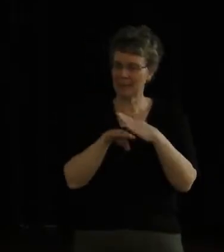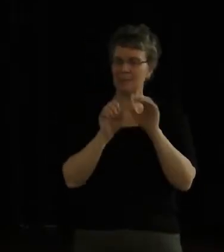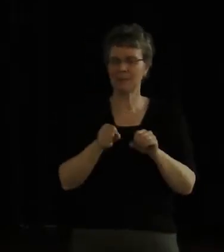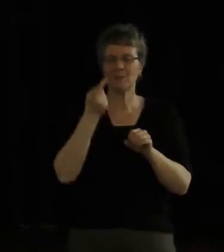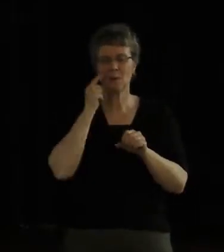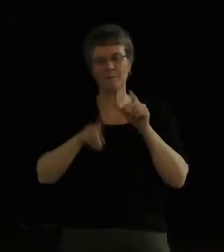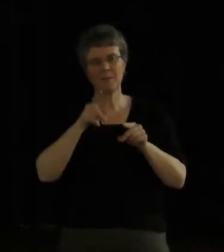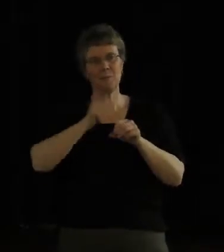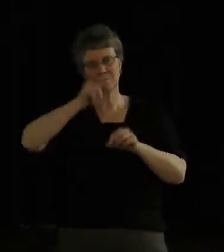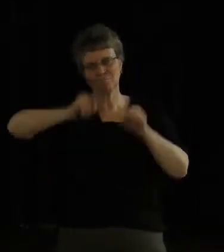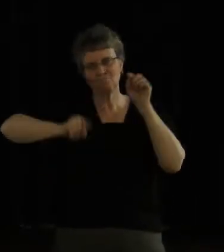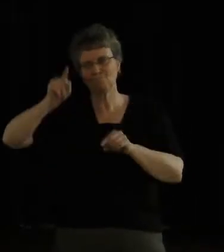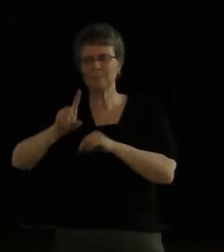people with low vision.